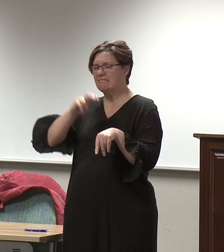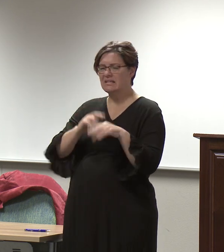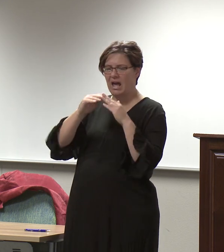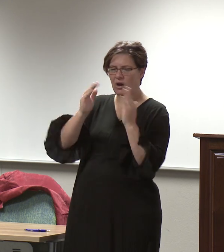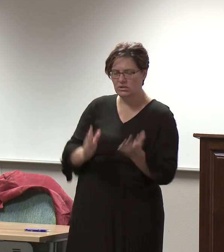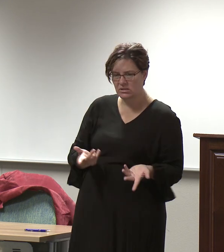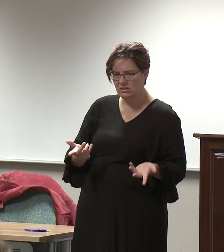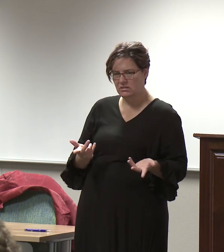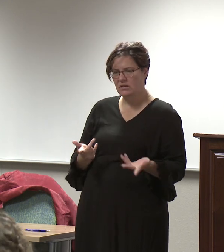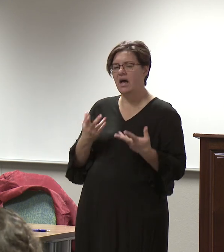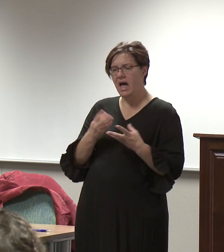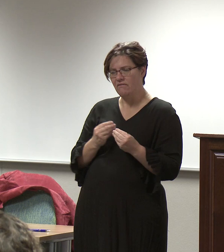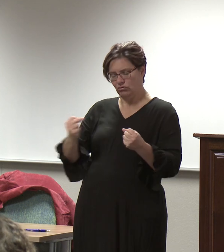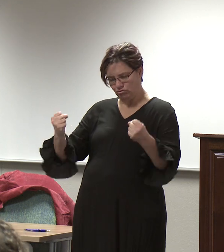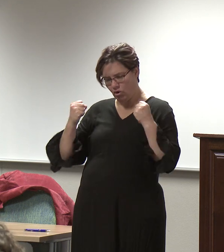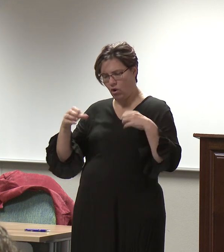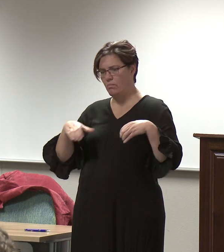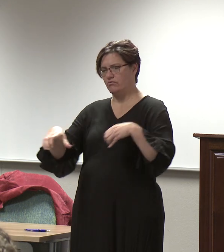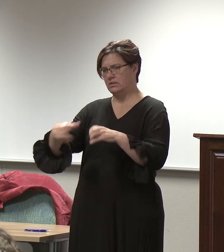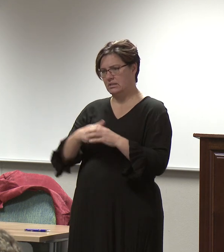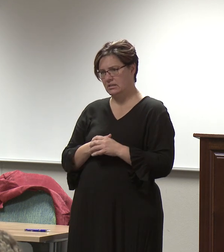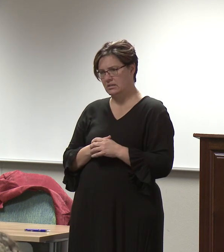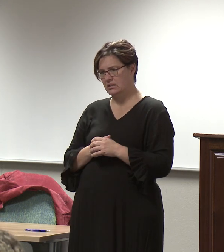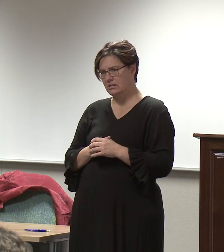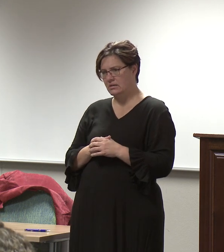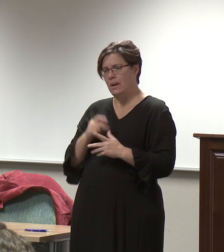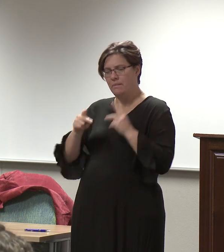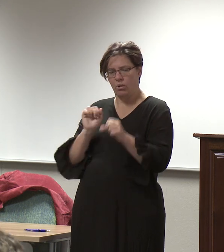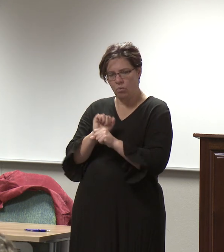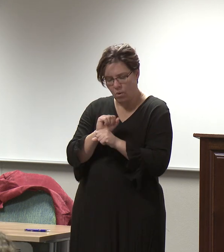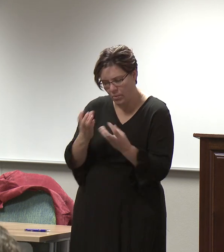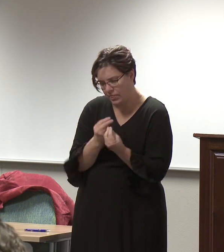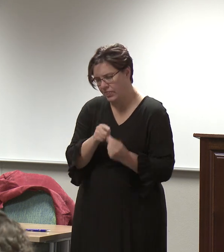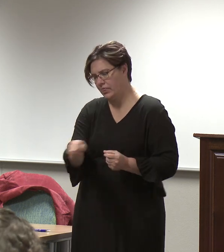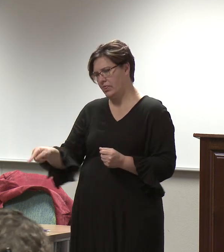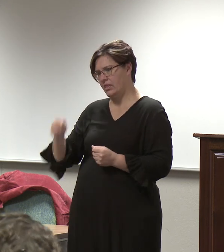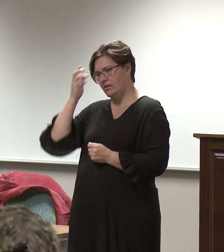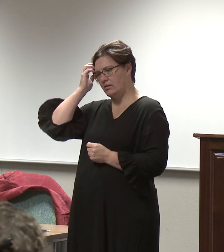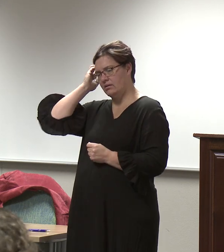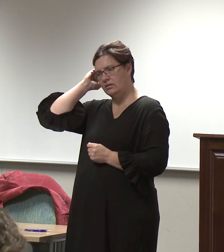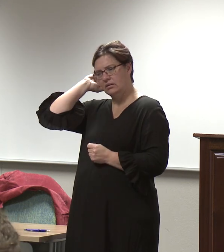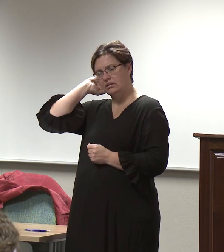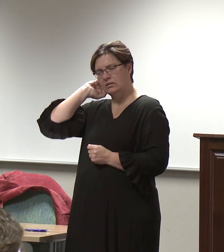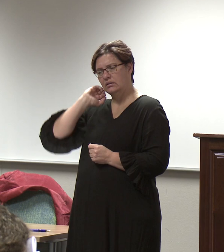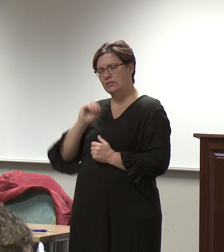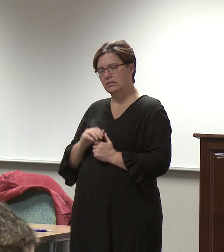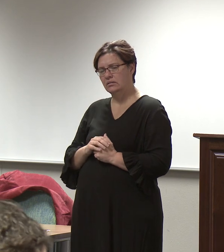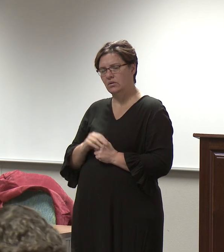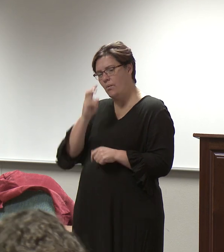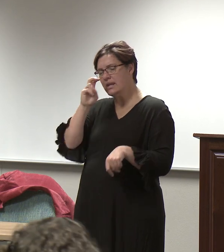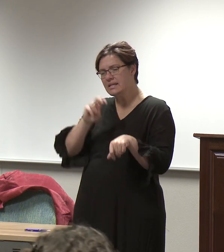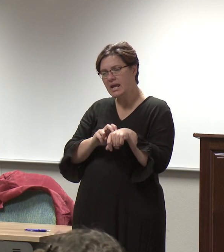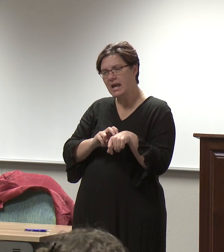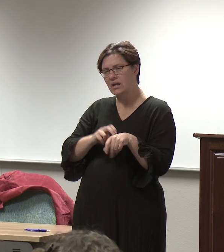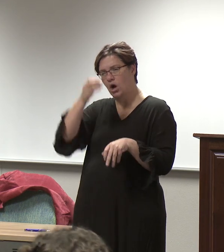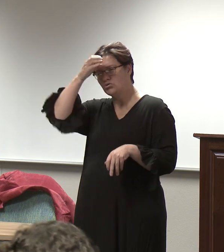on. There is a strong movement here, and the people are working with them. So they are probably, we have to